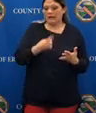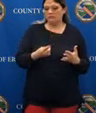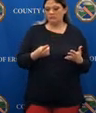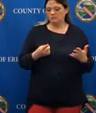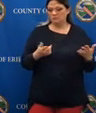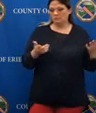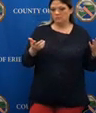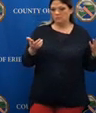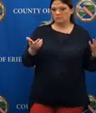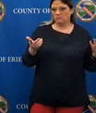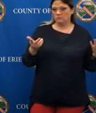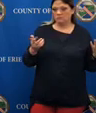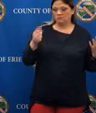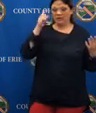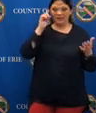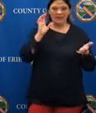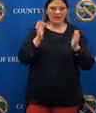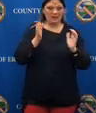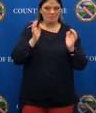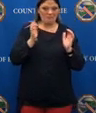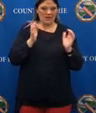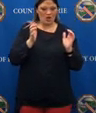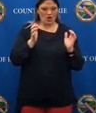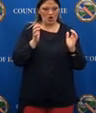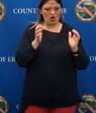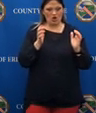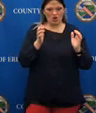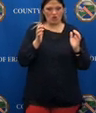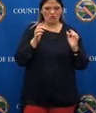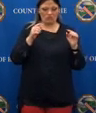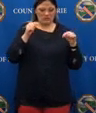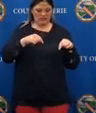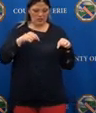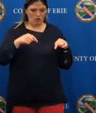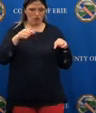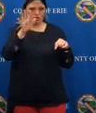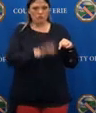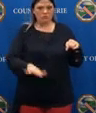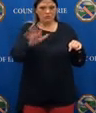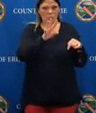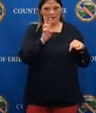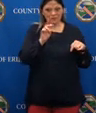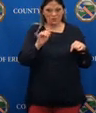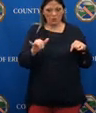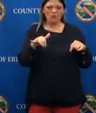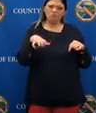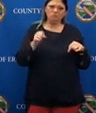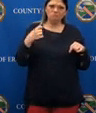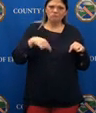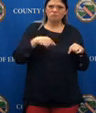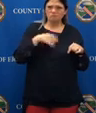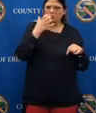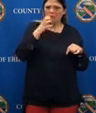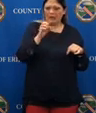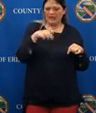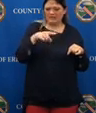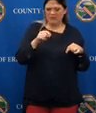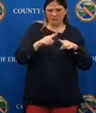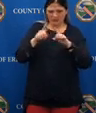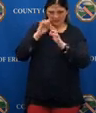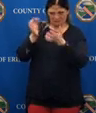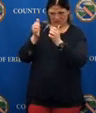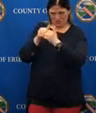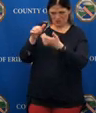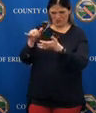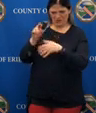I think compared to where we are, compared to the rest of Western New York, we're a hot spot. I don't know if you would say compared to New York City, when